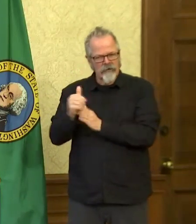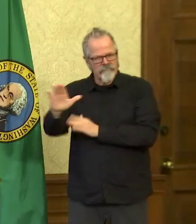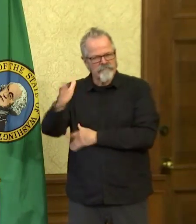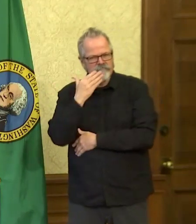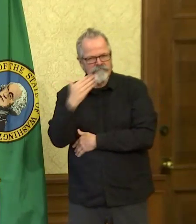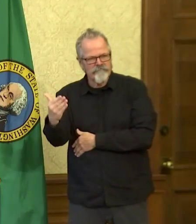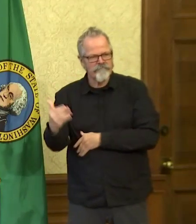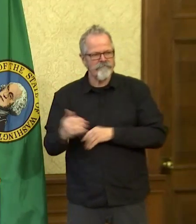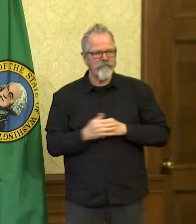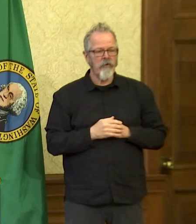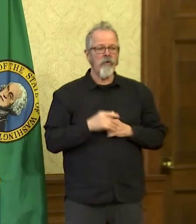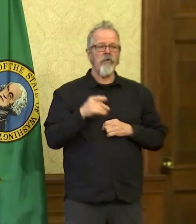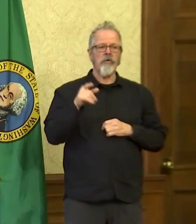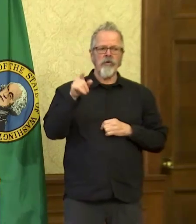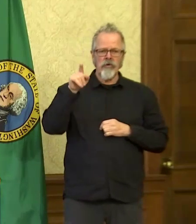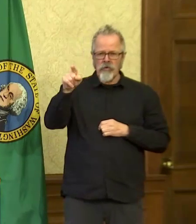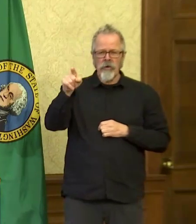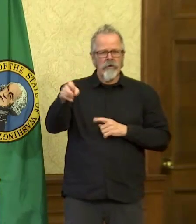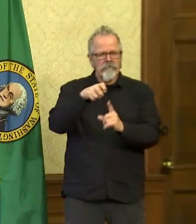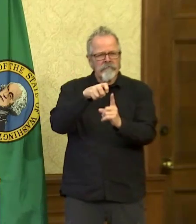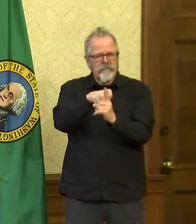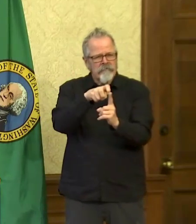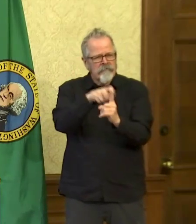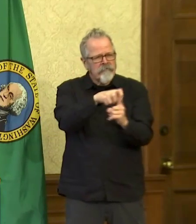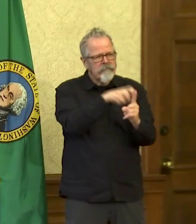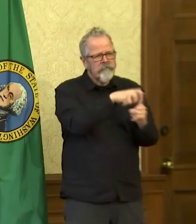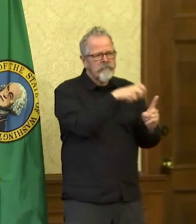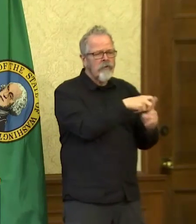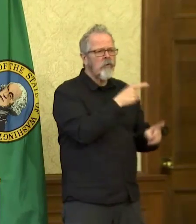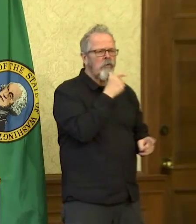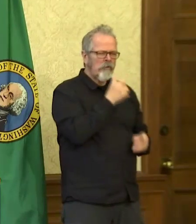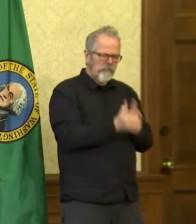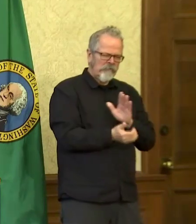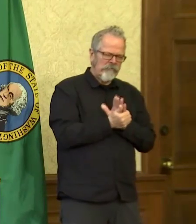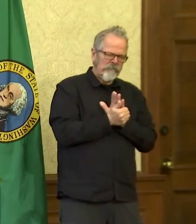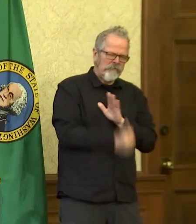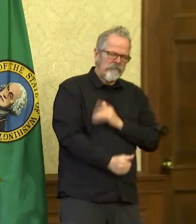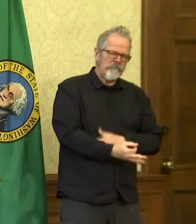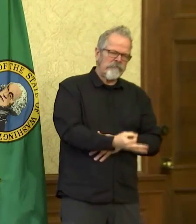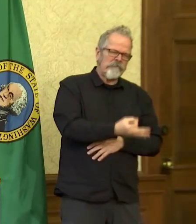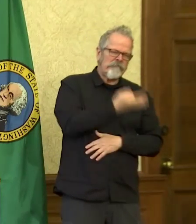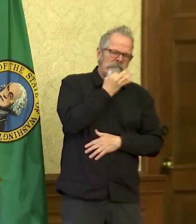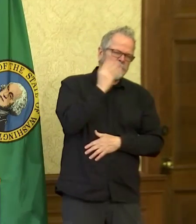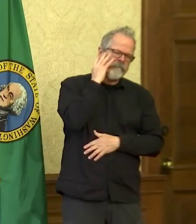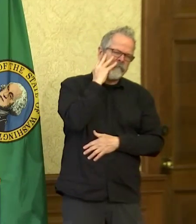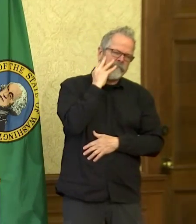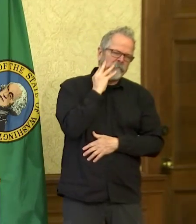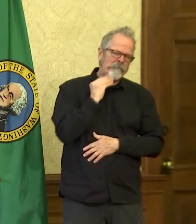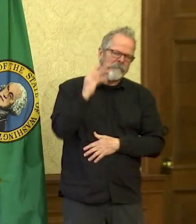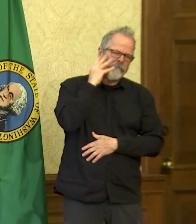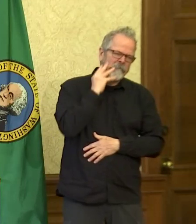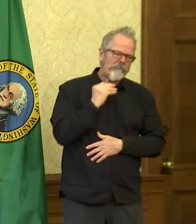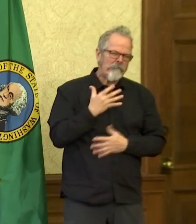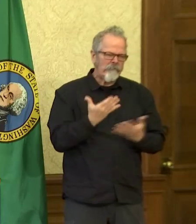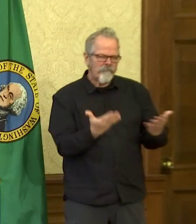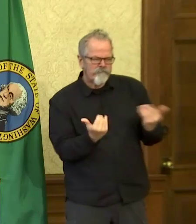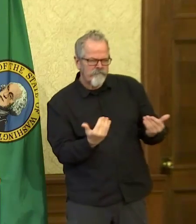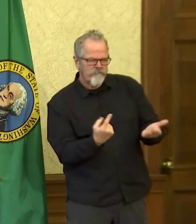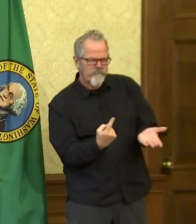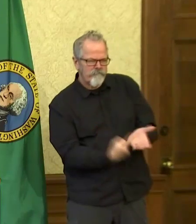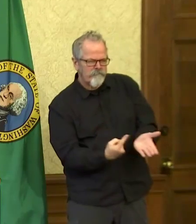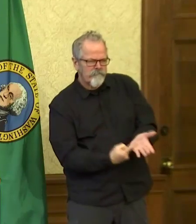your difficult decision-making process. Thank you for allowing and facilitating the staff, Caitlin Jekyll and Nick Schooley, who have